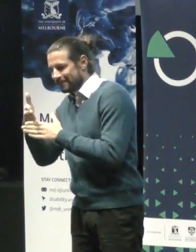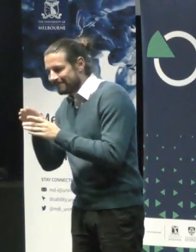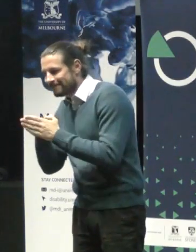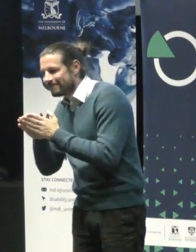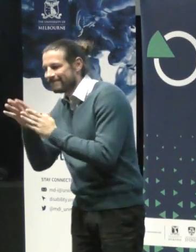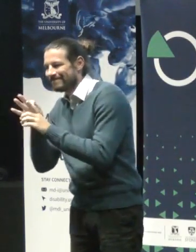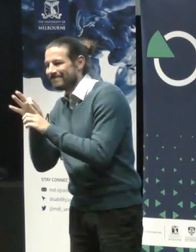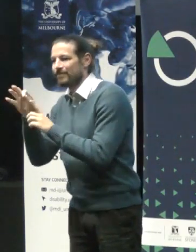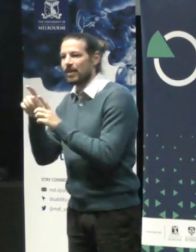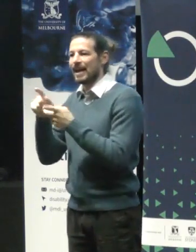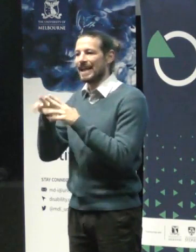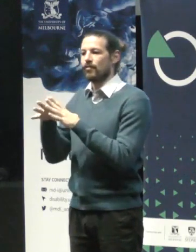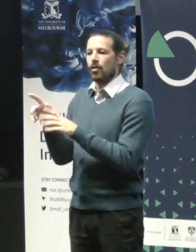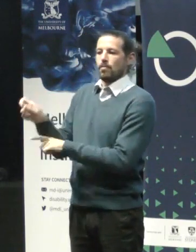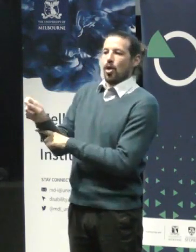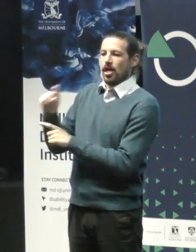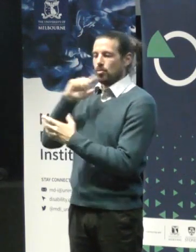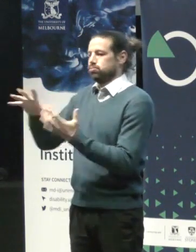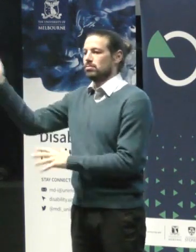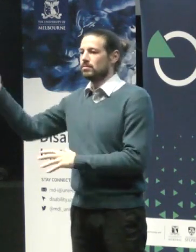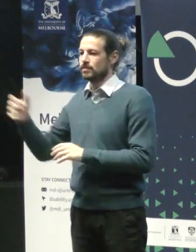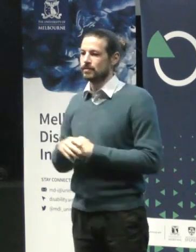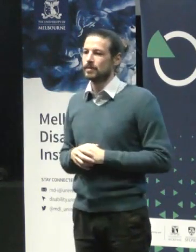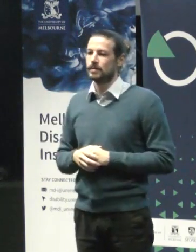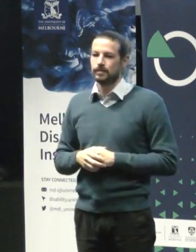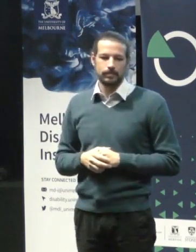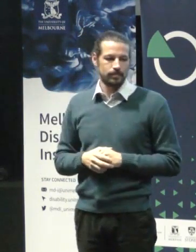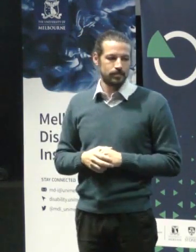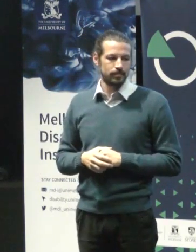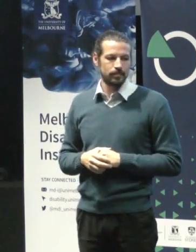time. So there was a range of sorts of problems people had.